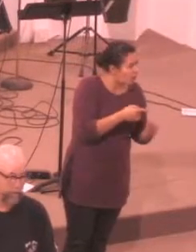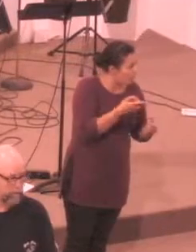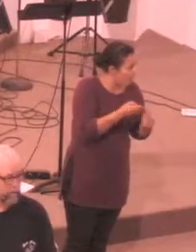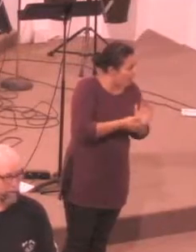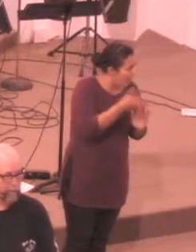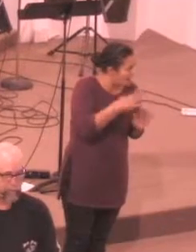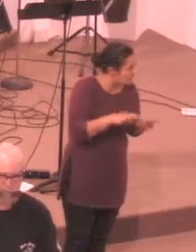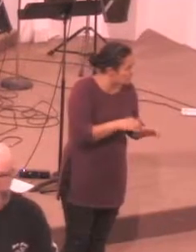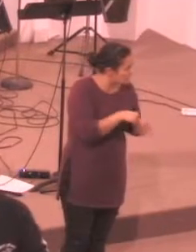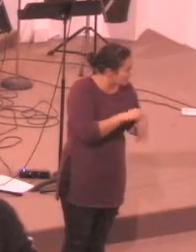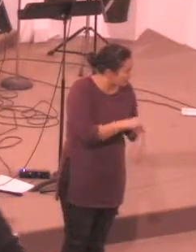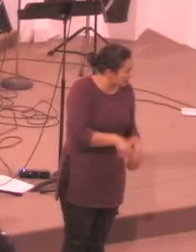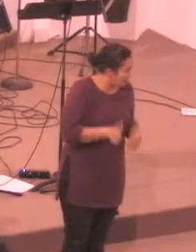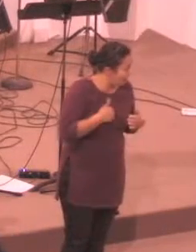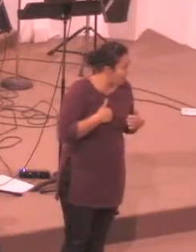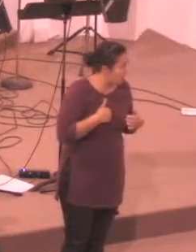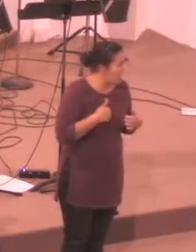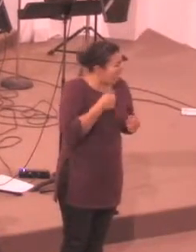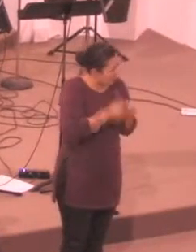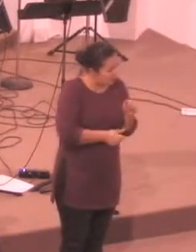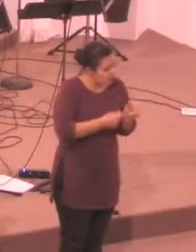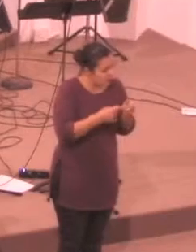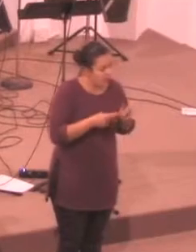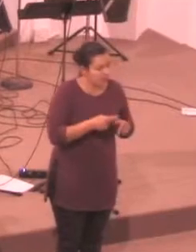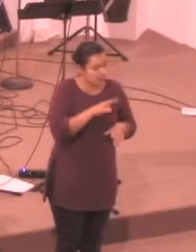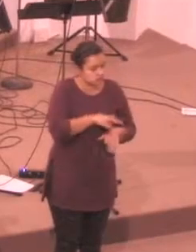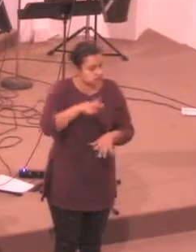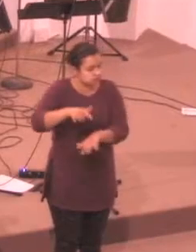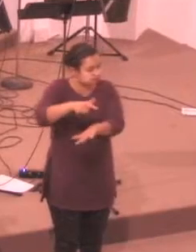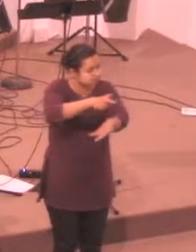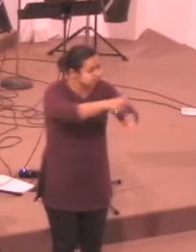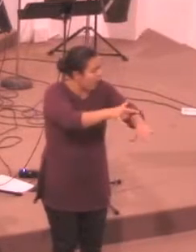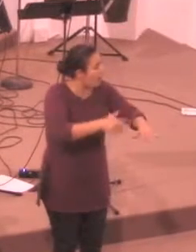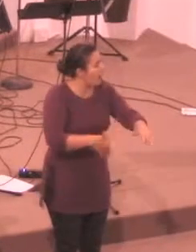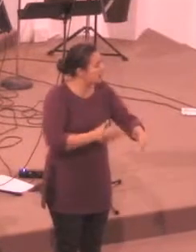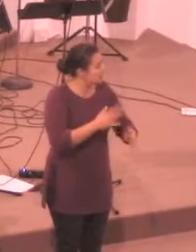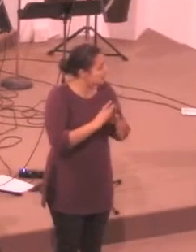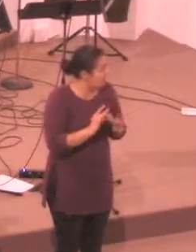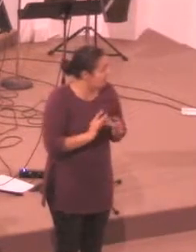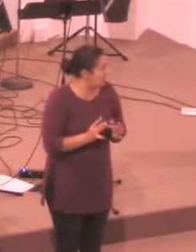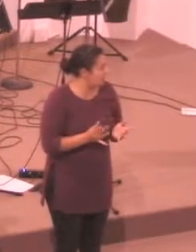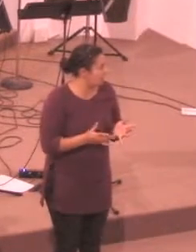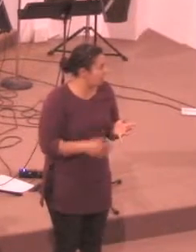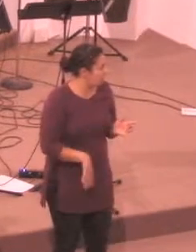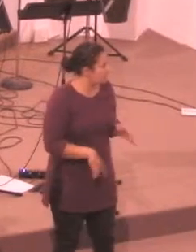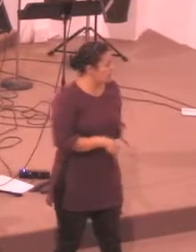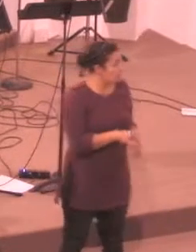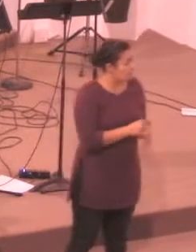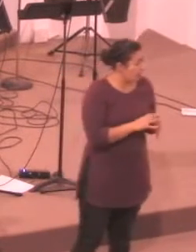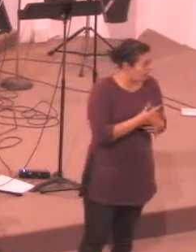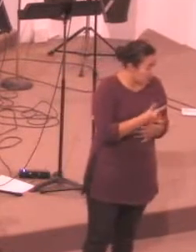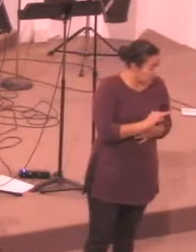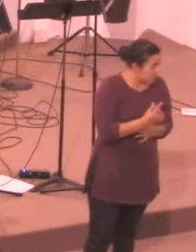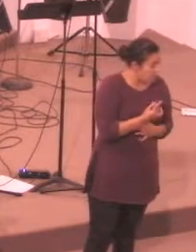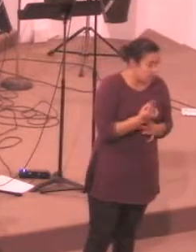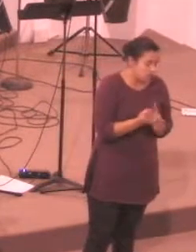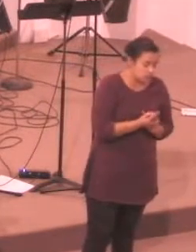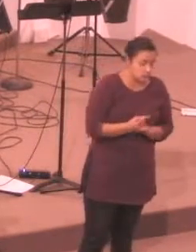It started in Gray Falls talking to a guy. Then pulled into Seattle, and then Portland, I was a little bit miffed, I'll be